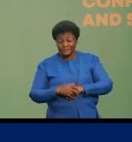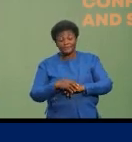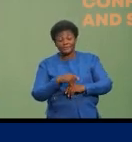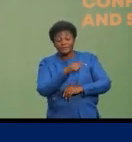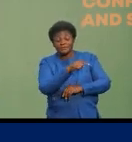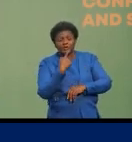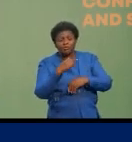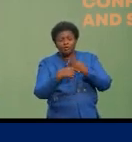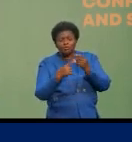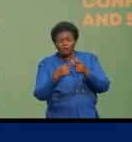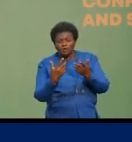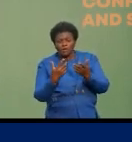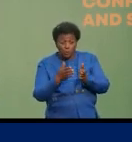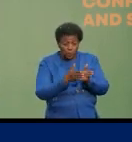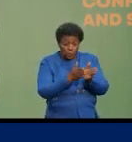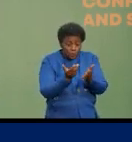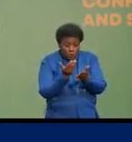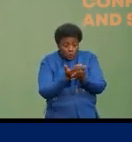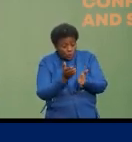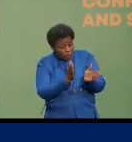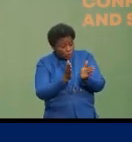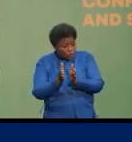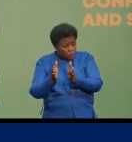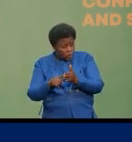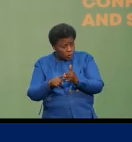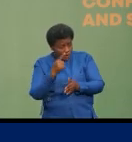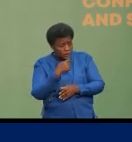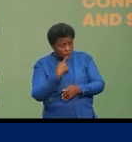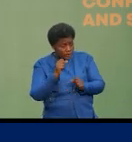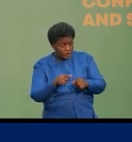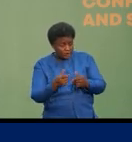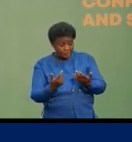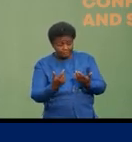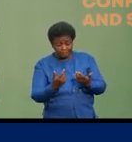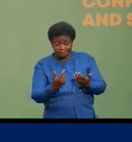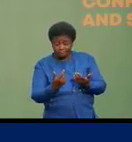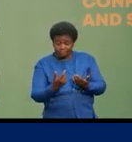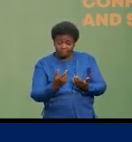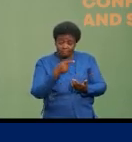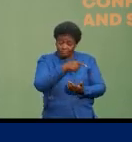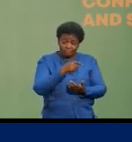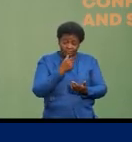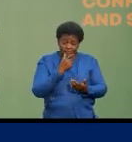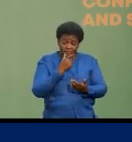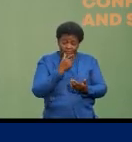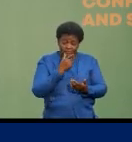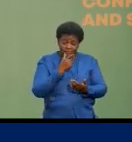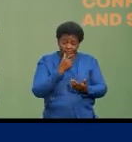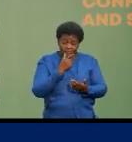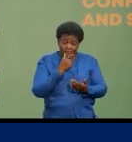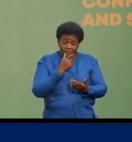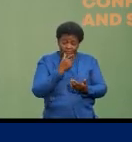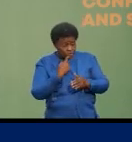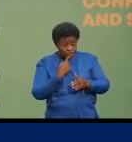modeling future trajectories. And this is drawn from a preliminary modeling project, which includes 4 countries in the